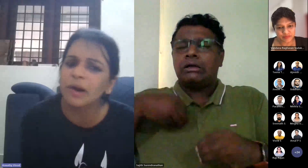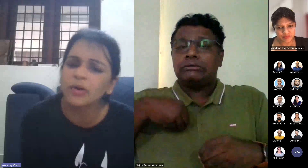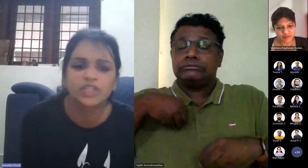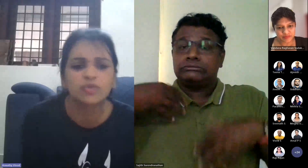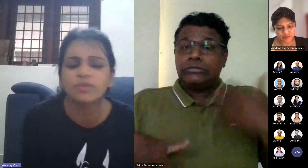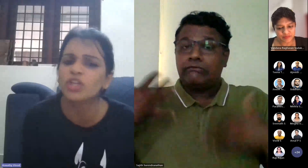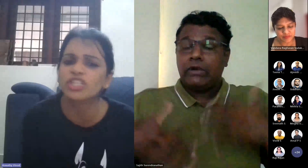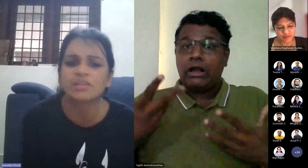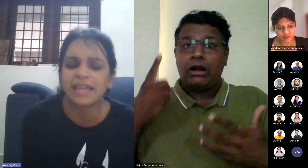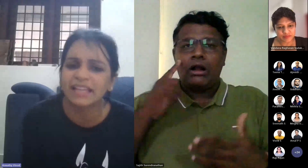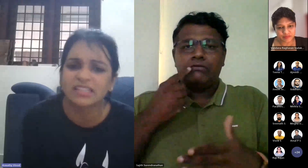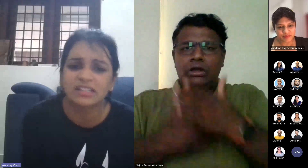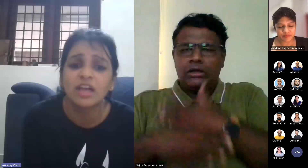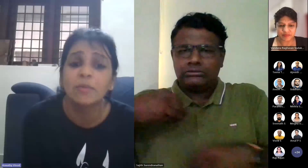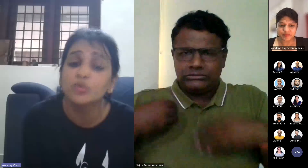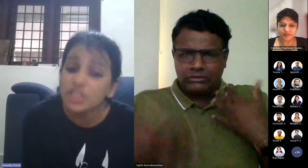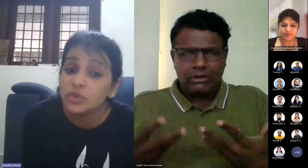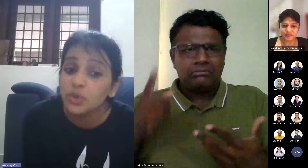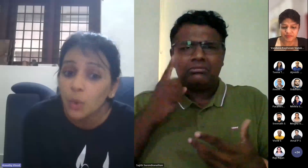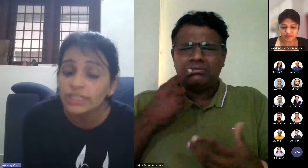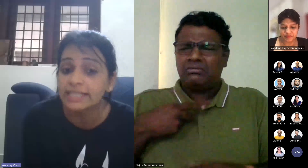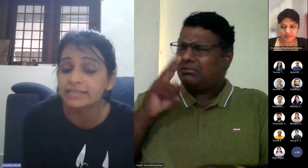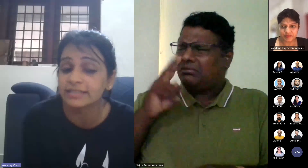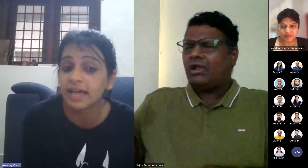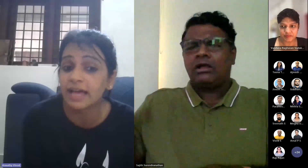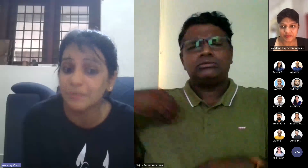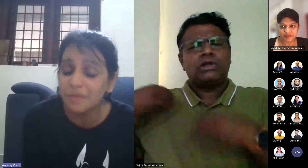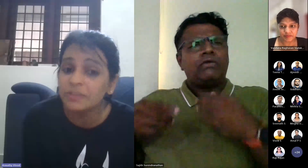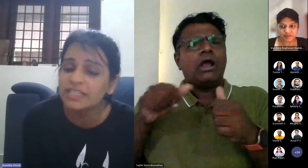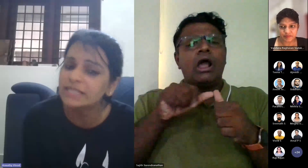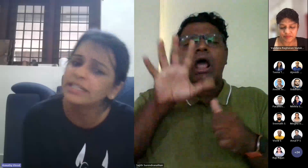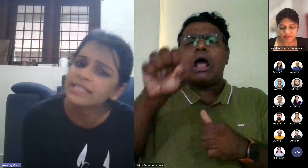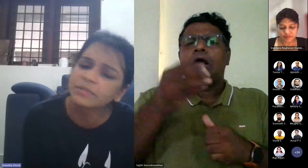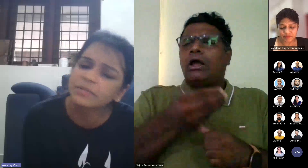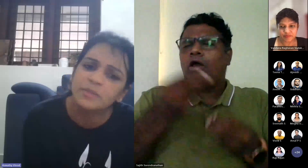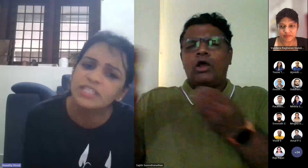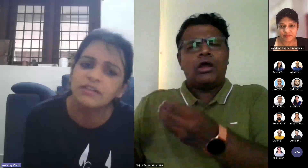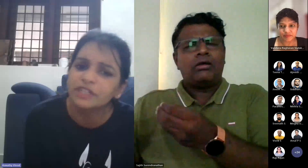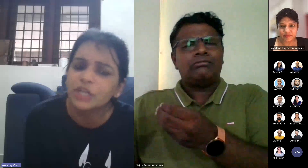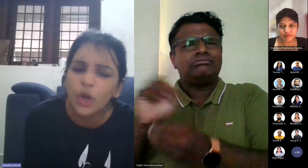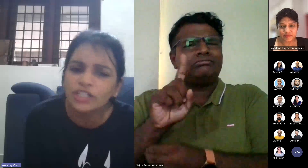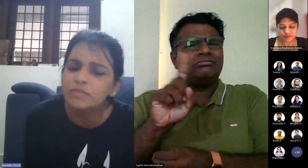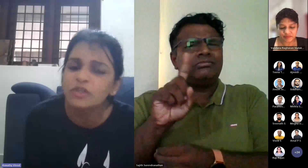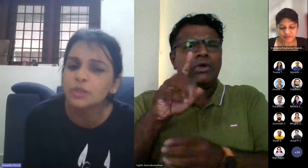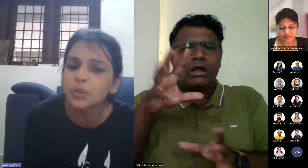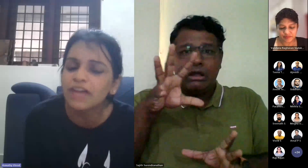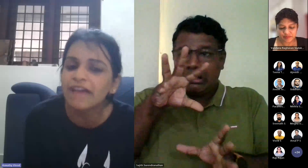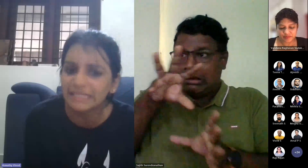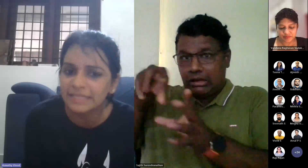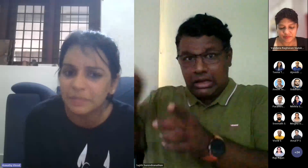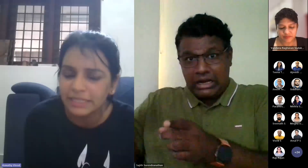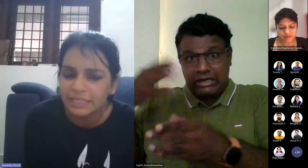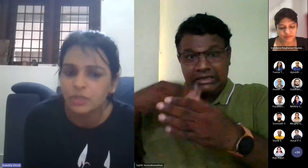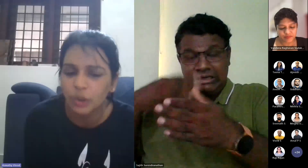lecturing about it. You've been watching my lecture, but you need to know that as people with disabilities, sometimes we suffer a lot just because we don't